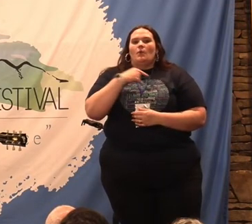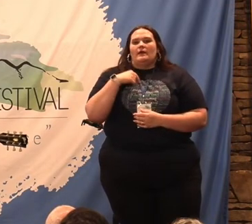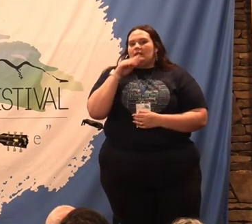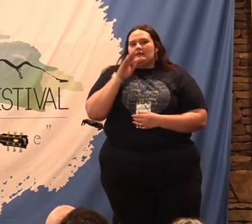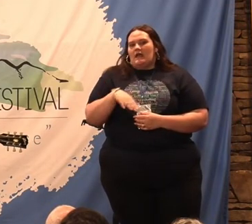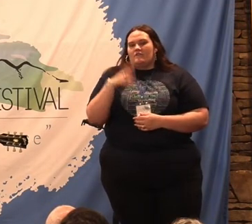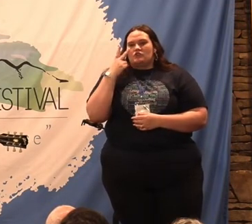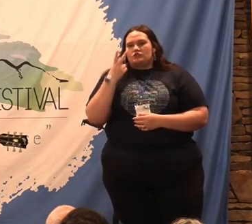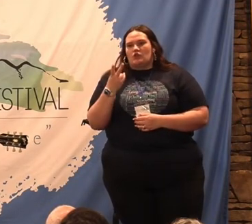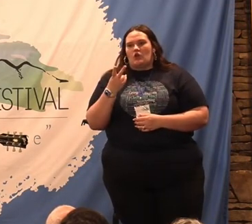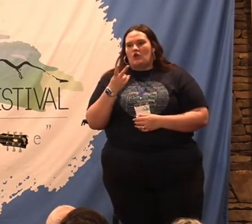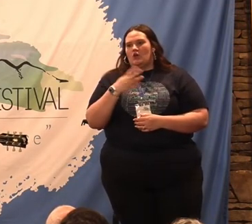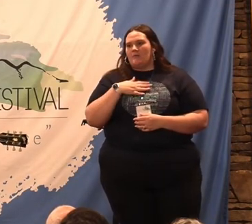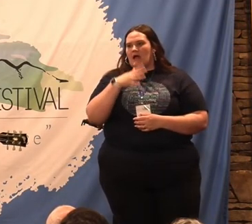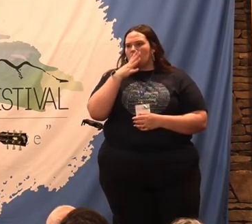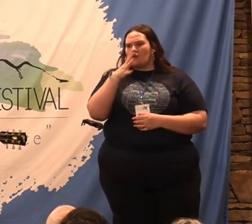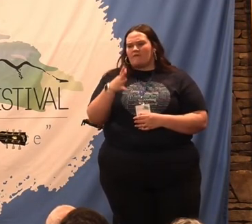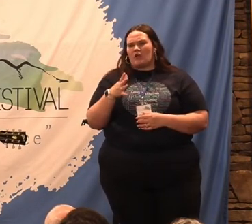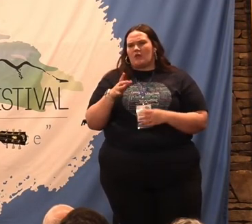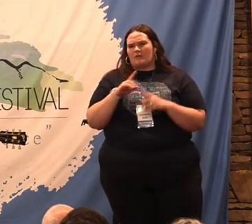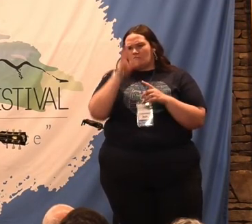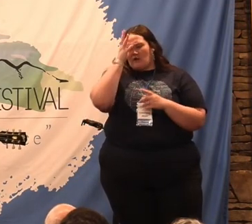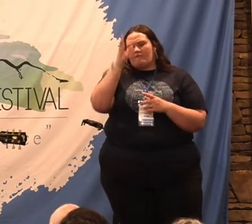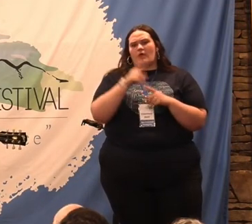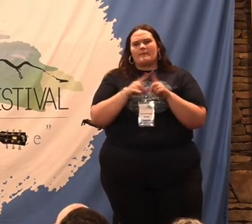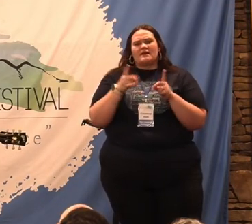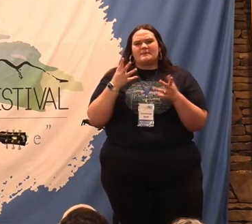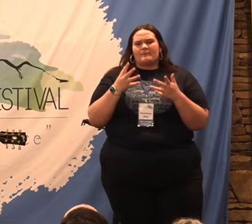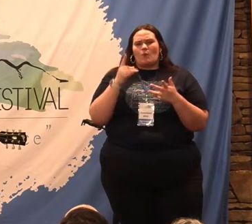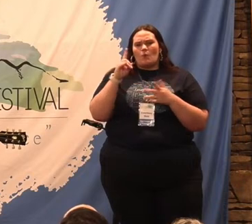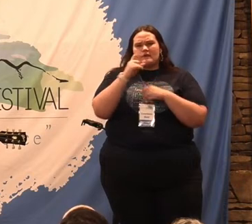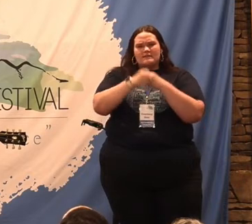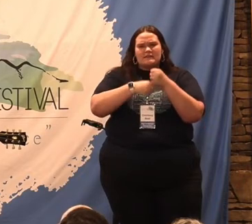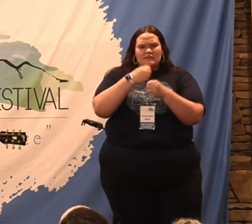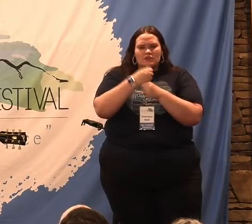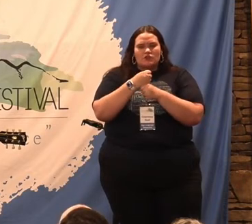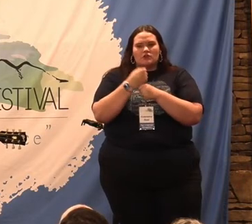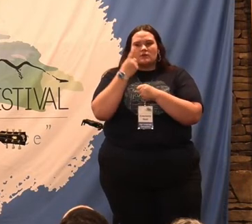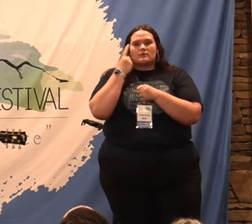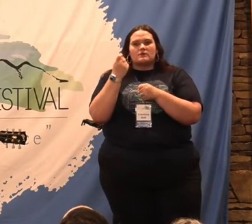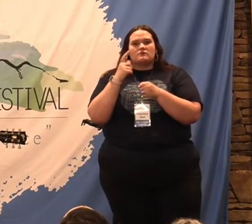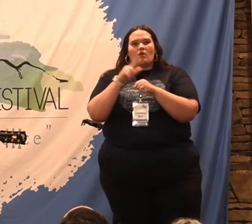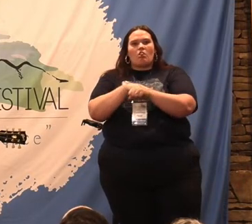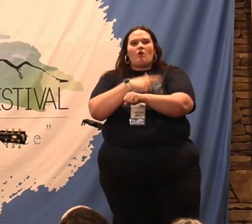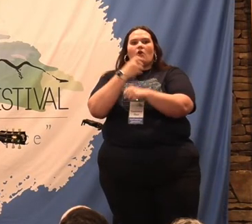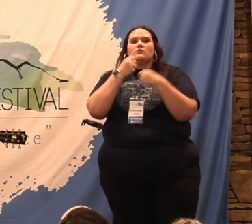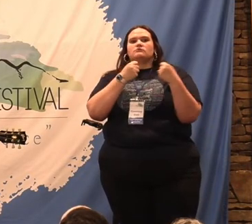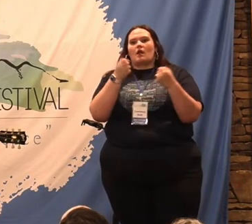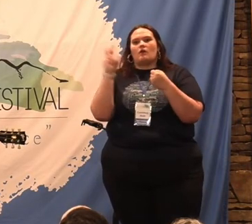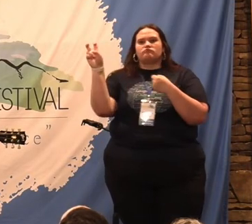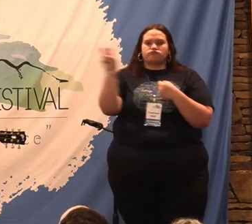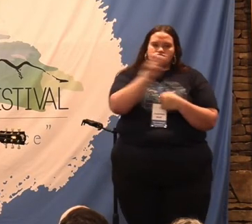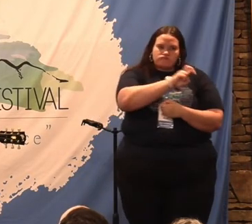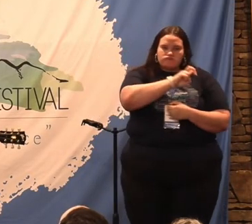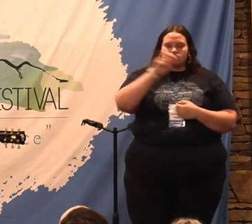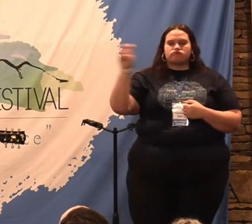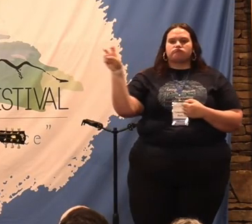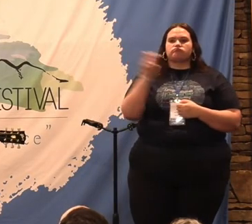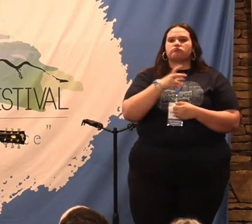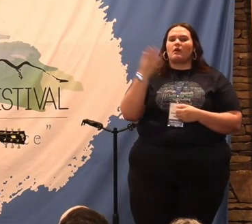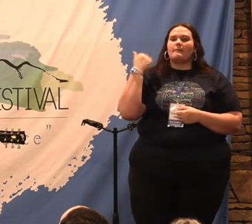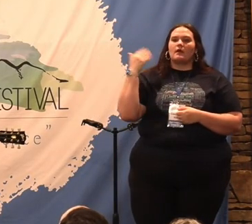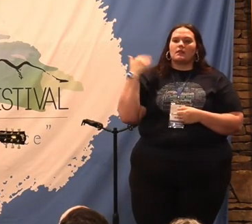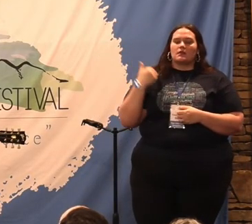grandfather except once a year because it was a long way from Morristown, Tennessee to Spartanburg, South Carolina back then.